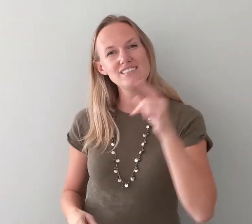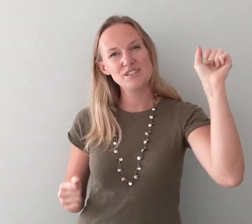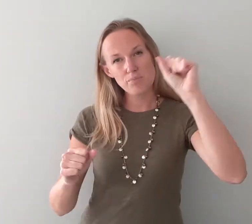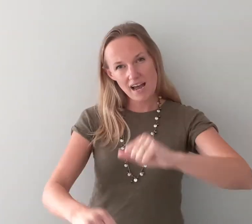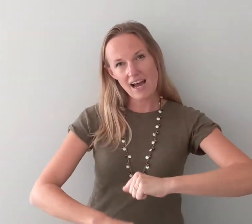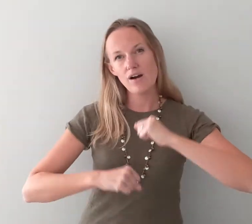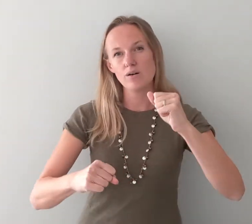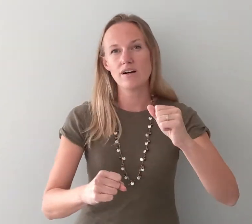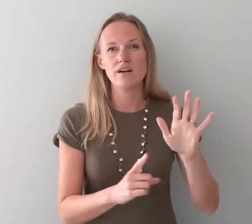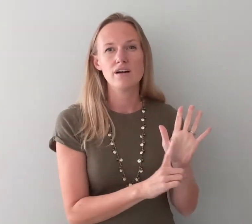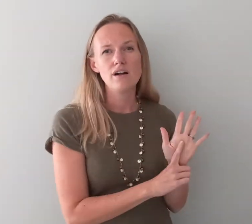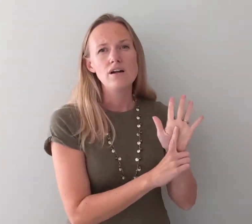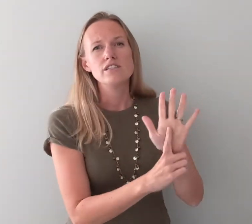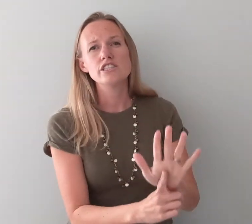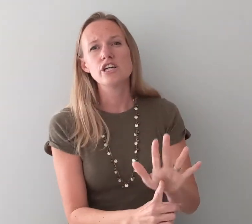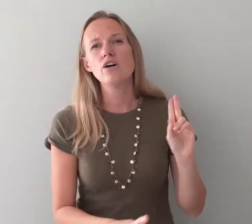us your power. Show